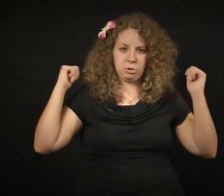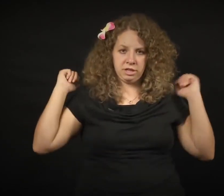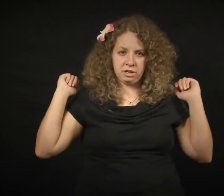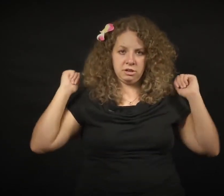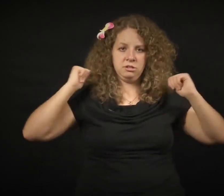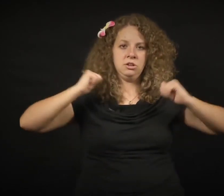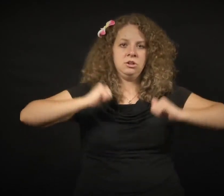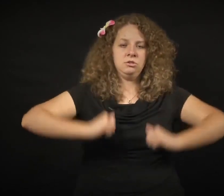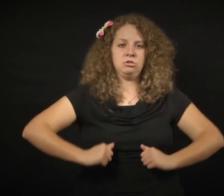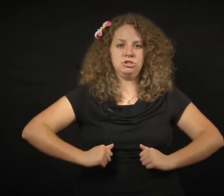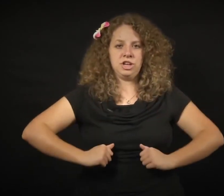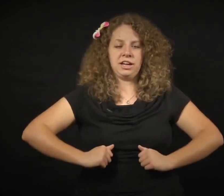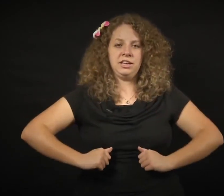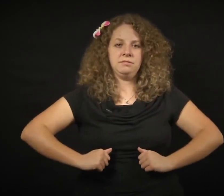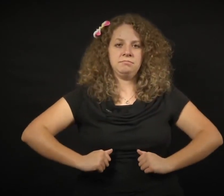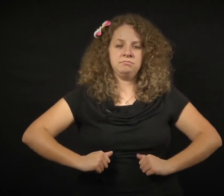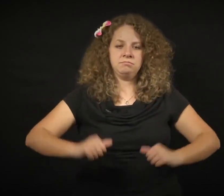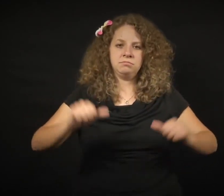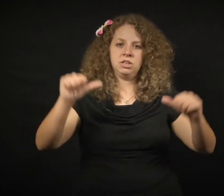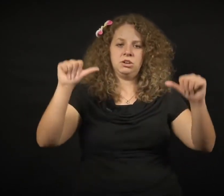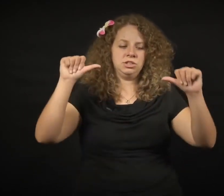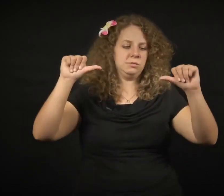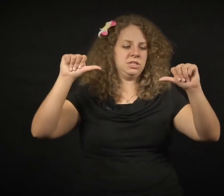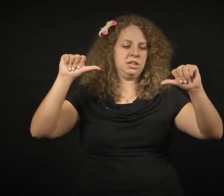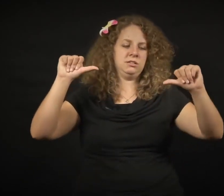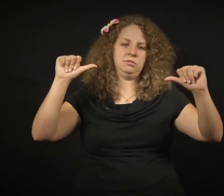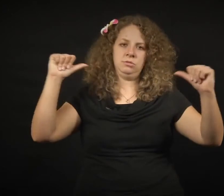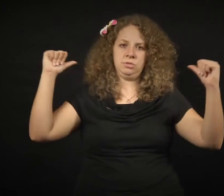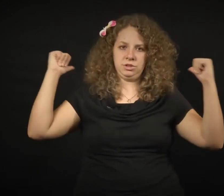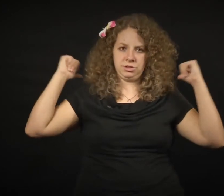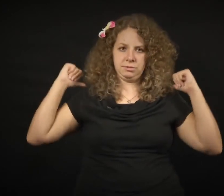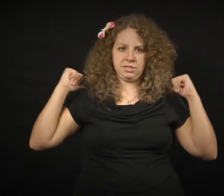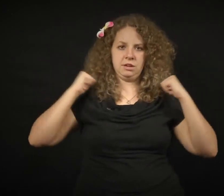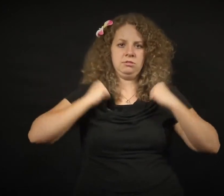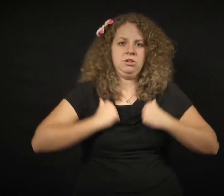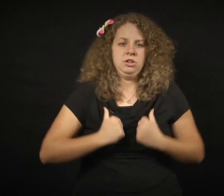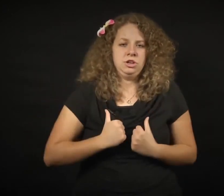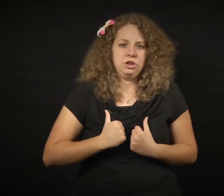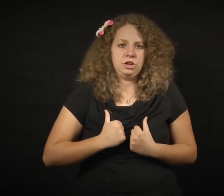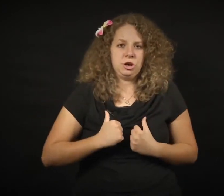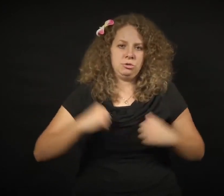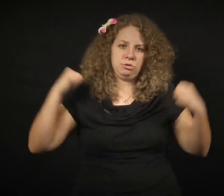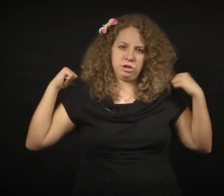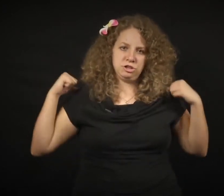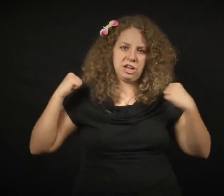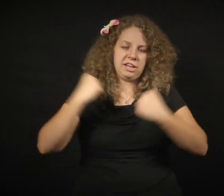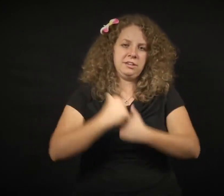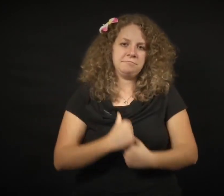pulling it on, or jacket, can also be done with your thumbs out, your coat or your jacket.